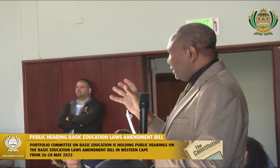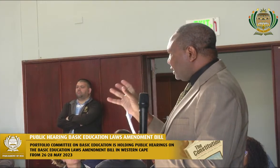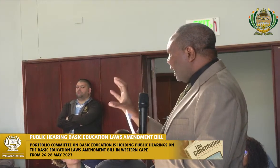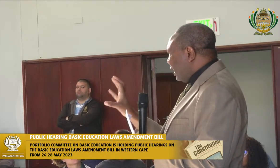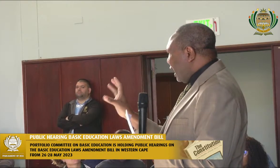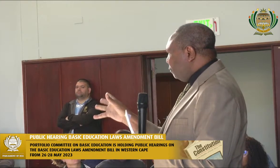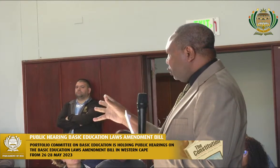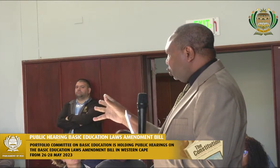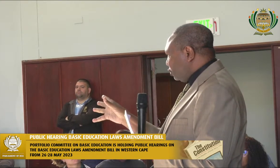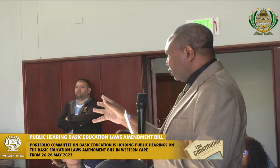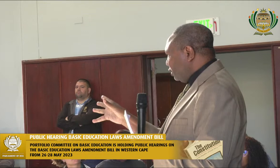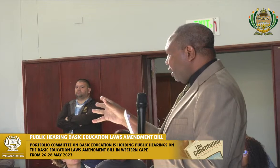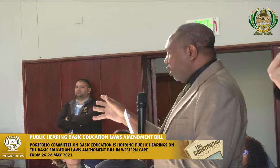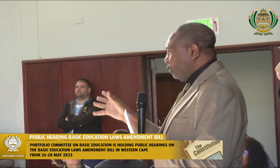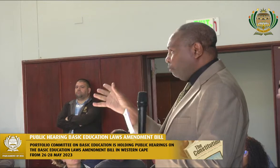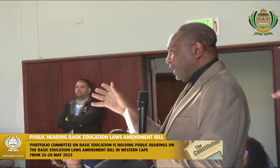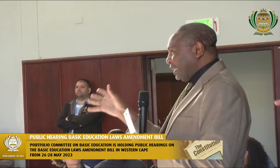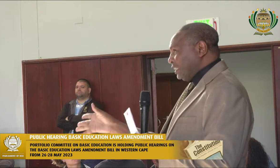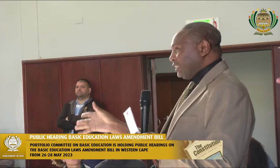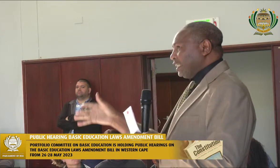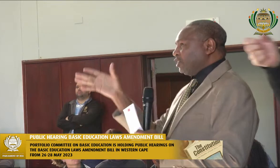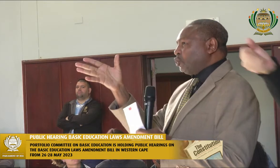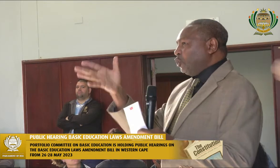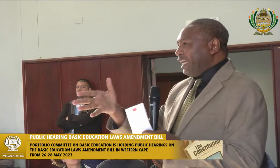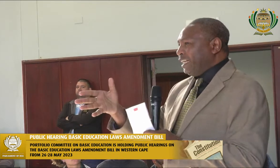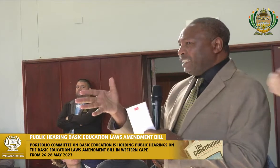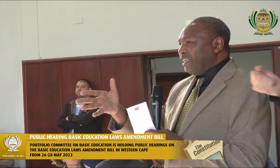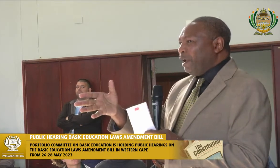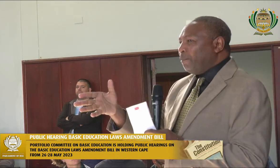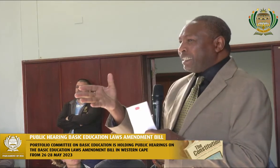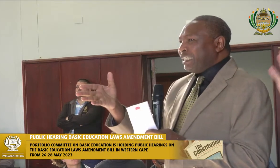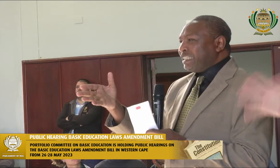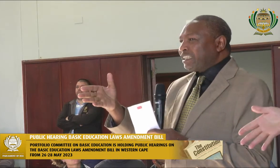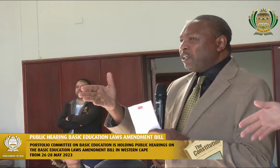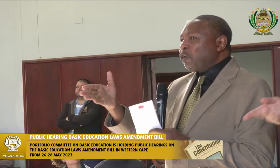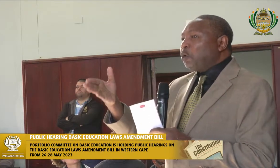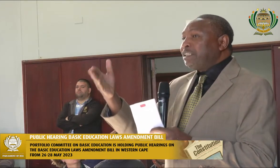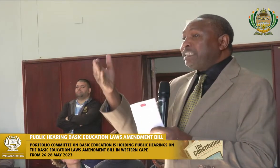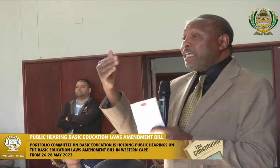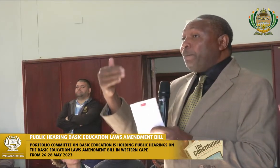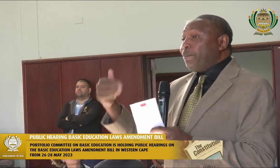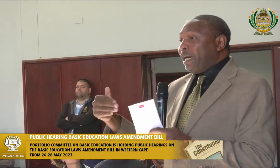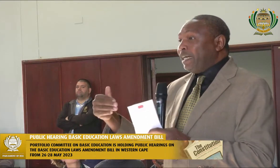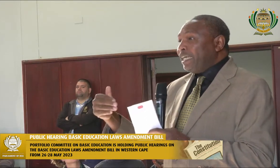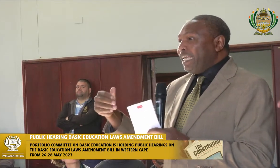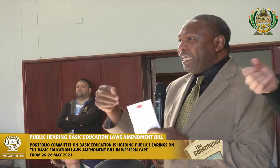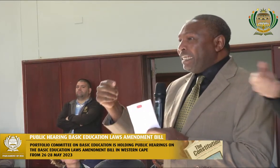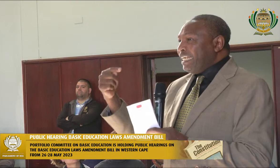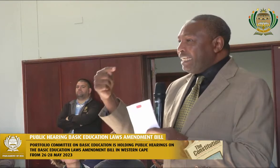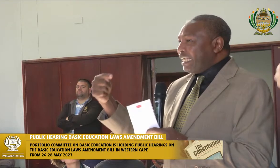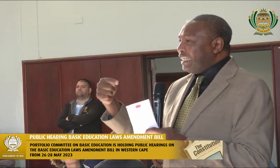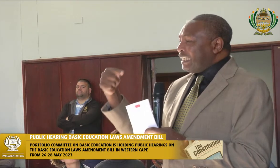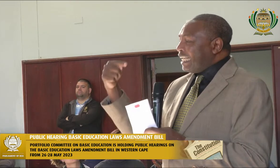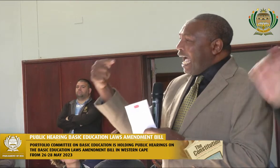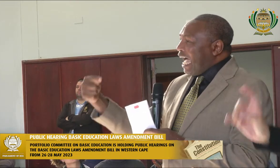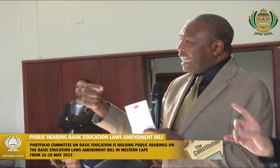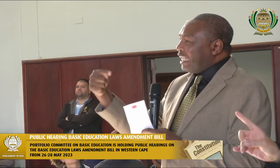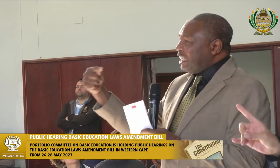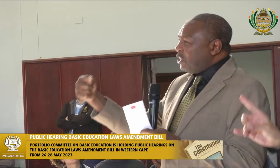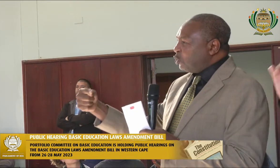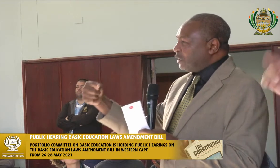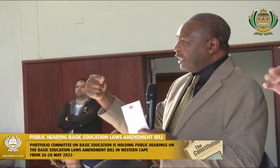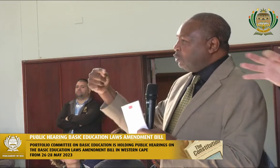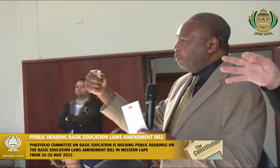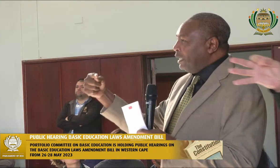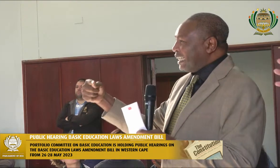at physical abuse or by teachers to learners, but it doesn't go deeper in indicating